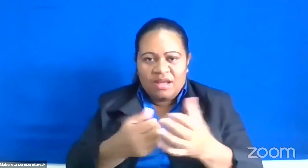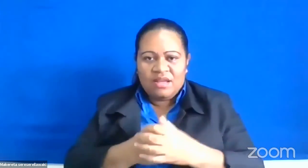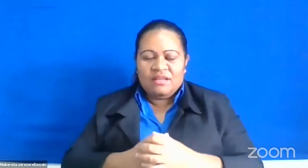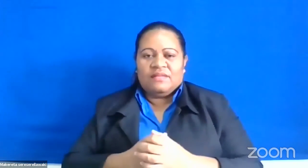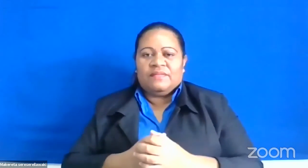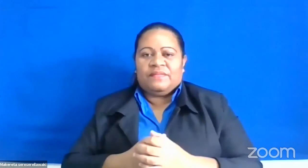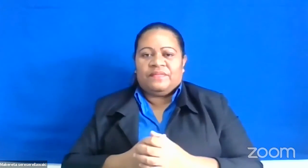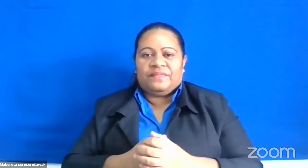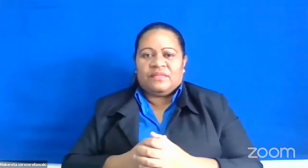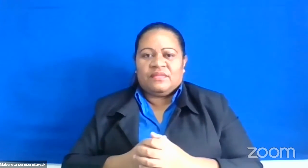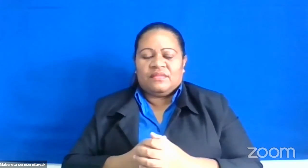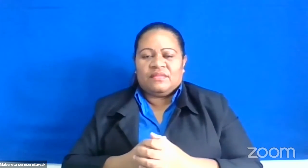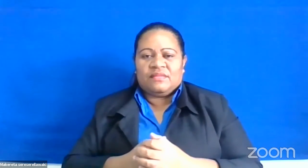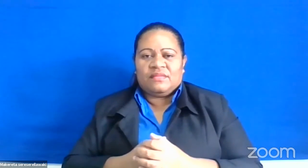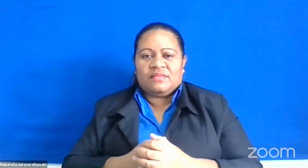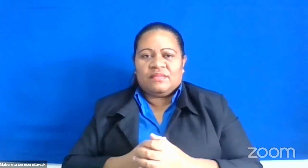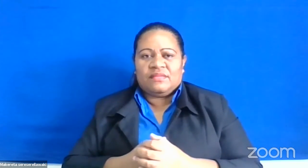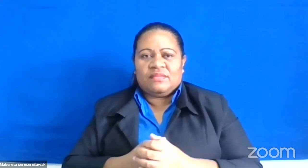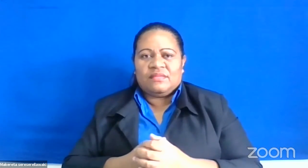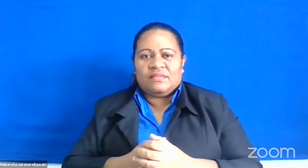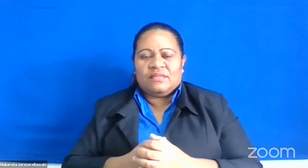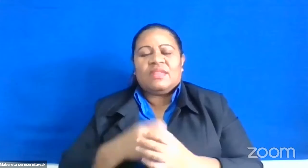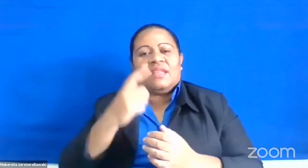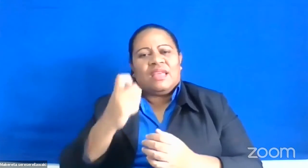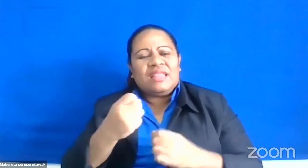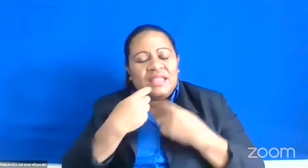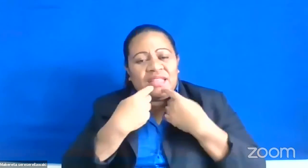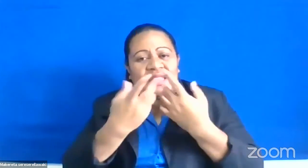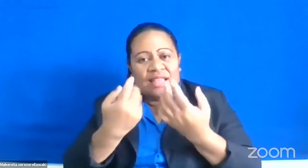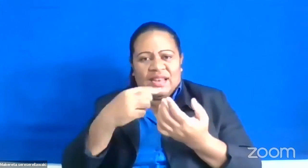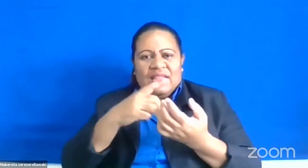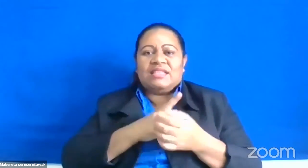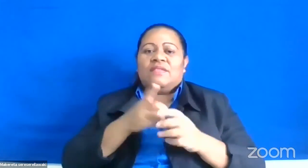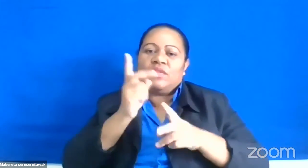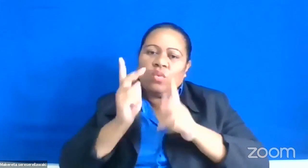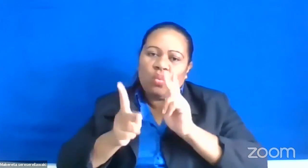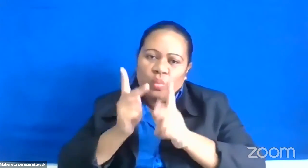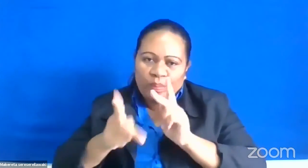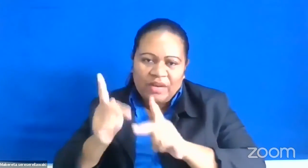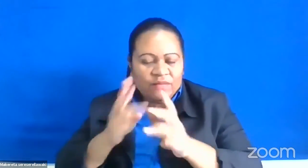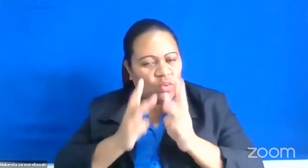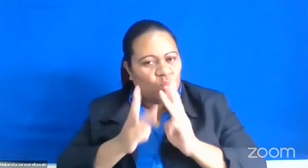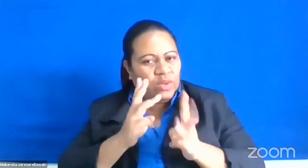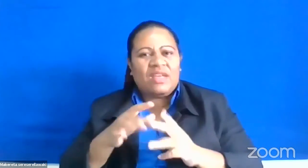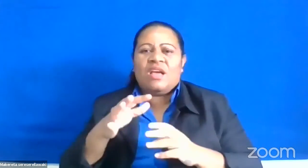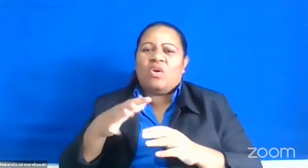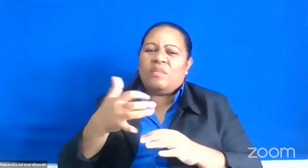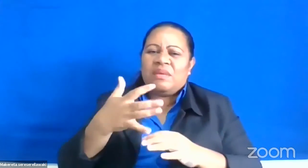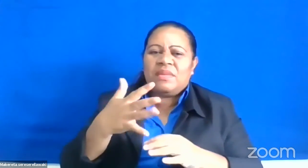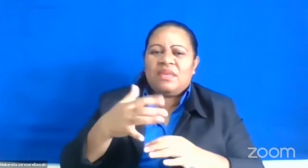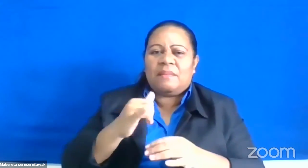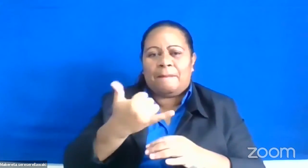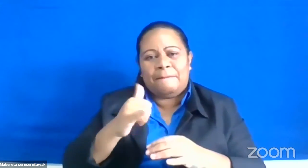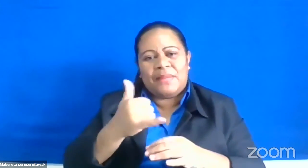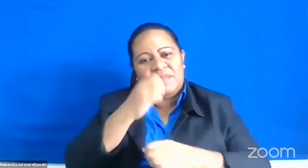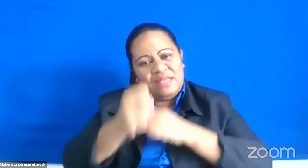of an approaching weather or forecast the weather type or the season that's coming so um for them